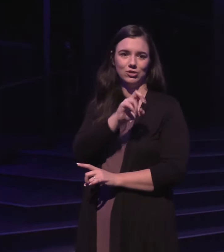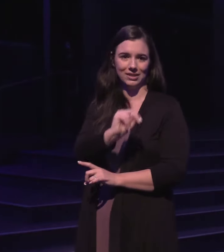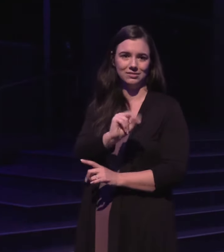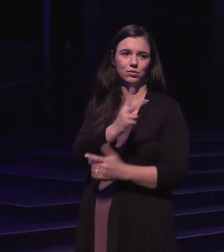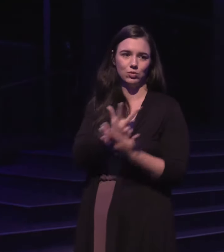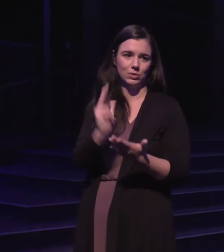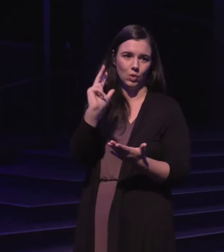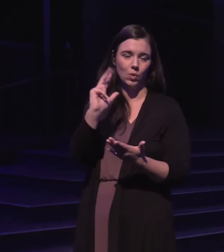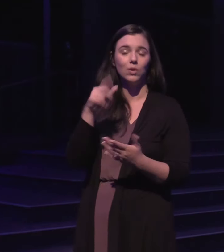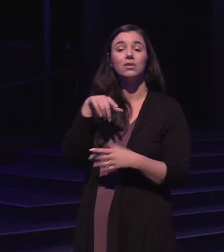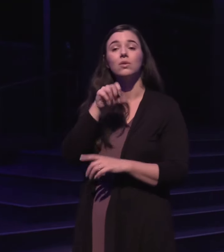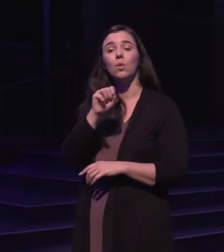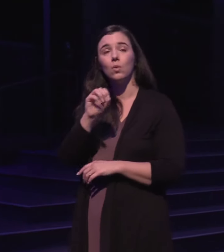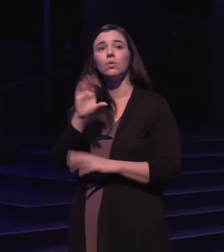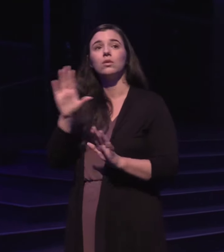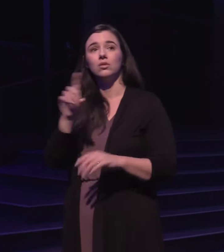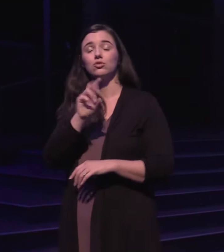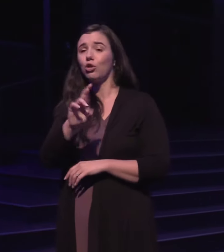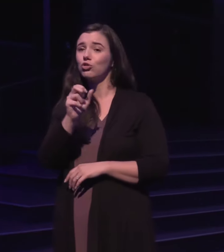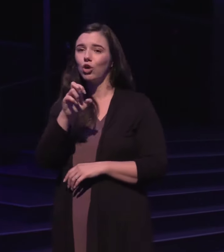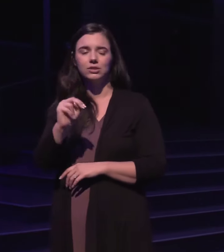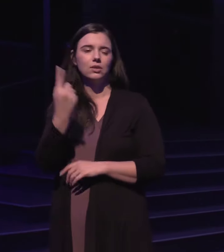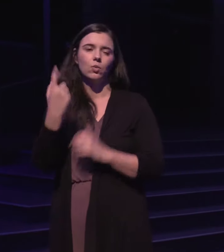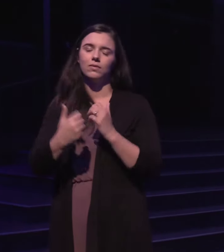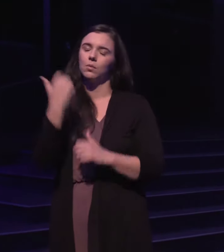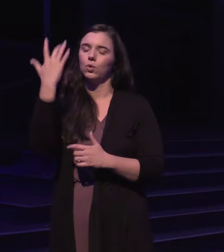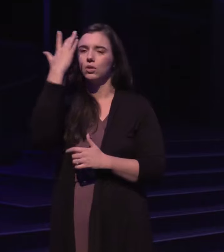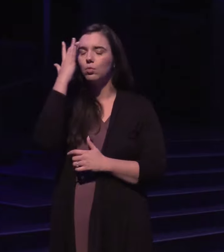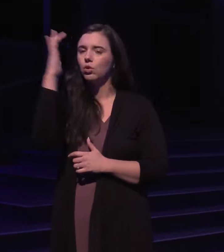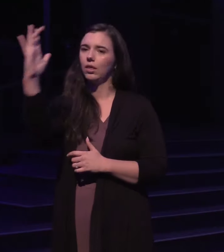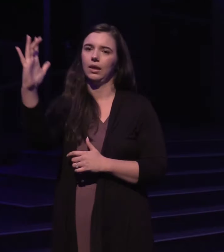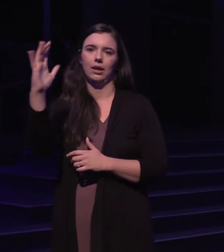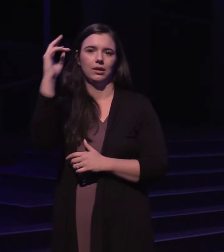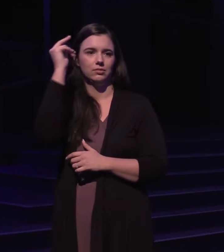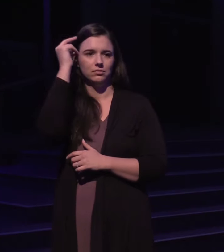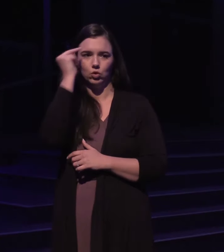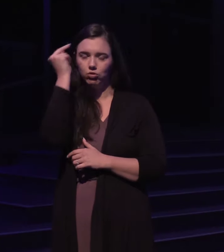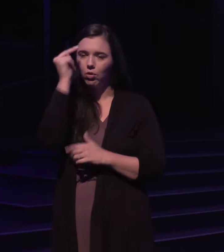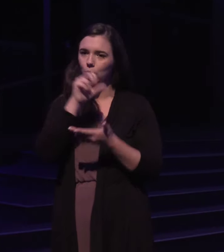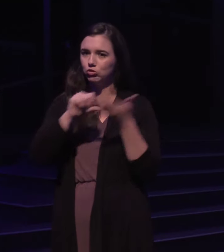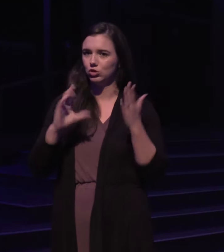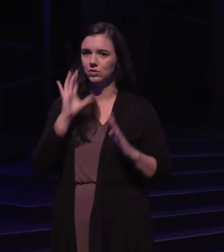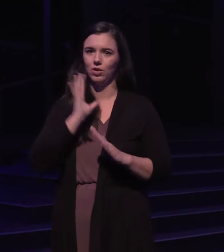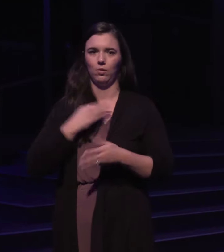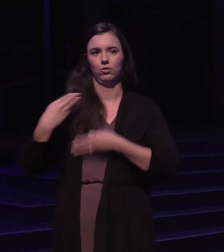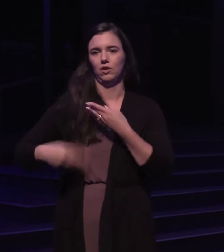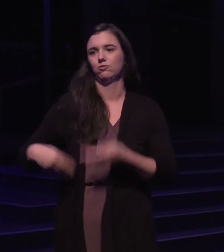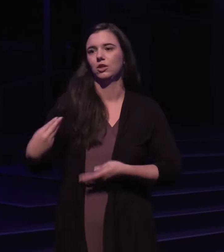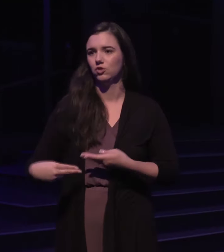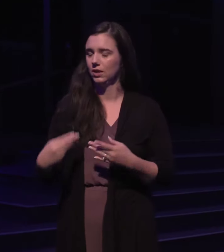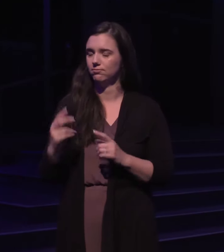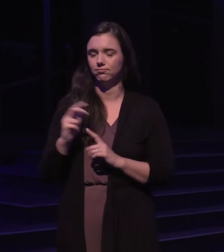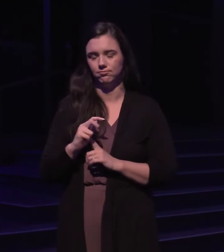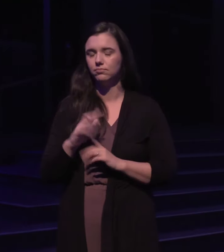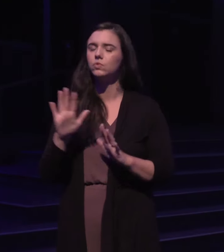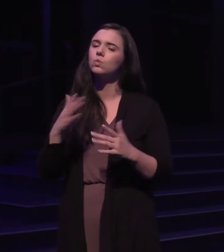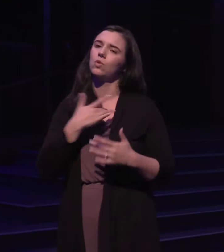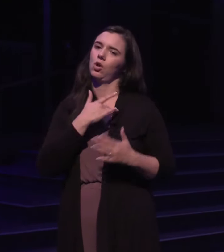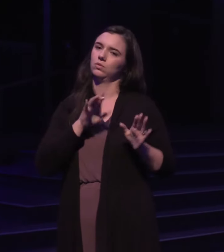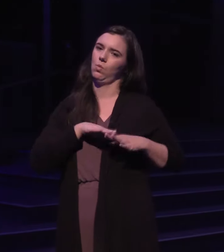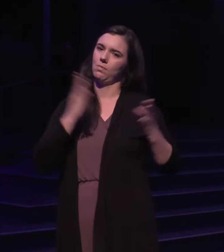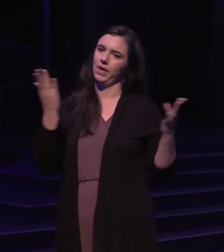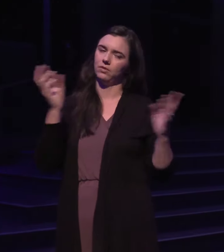So Dr. Carson, one of the most brilliant neurosurgeons of our generation. So open your